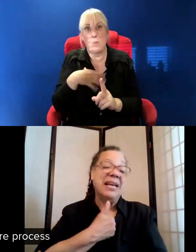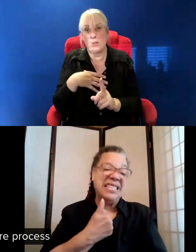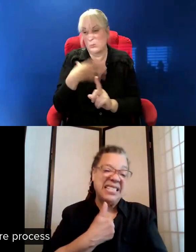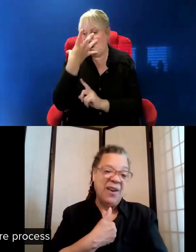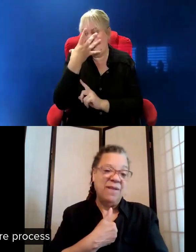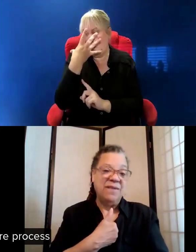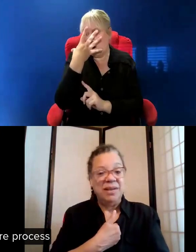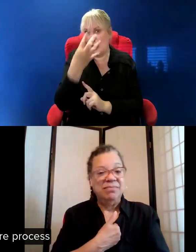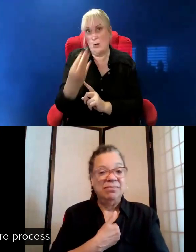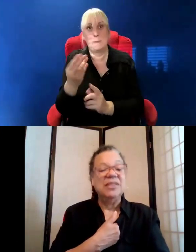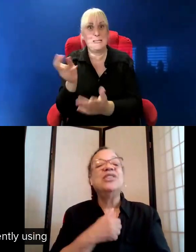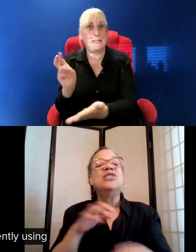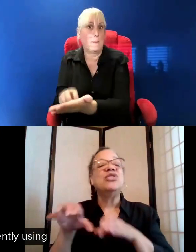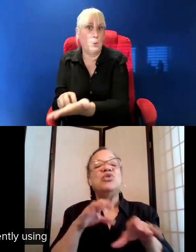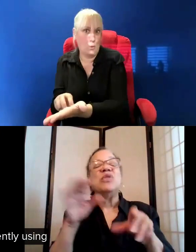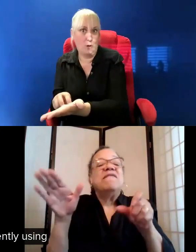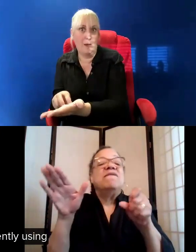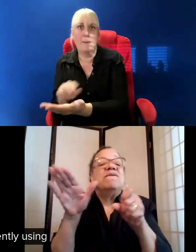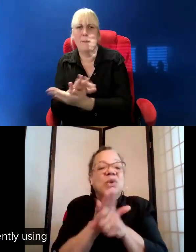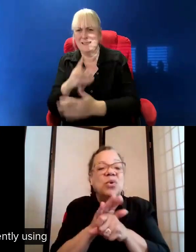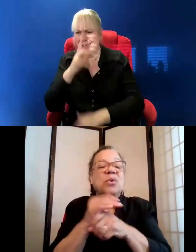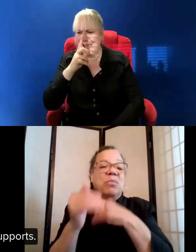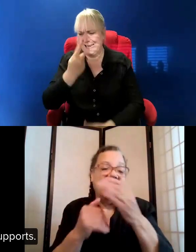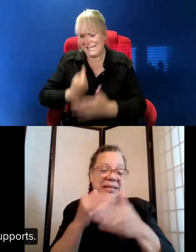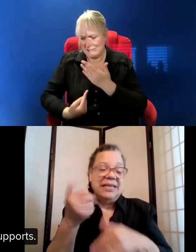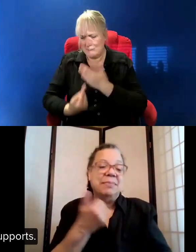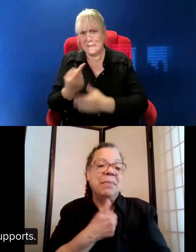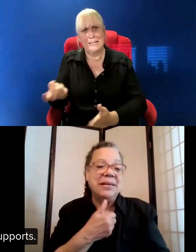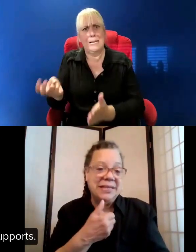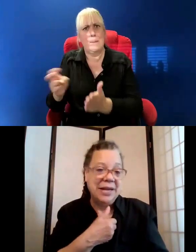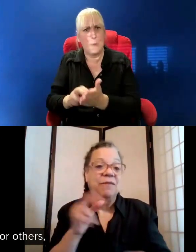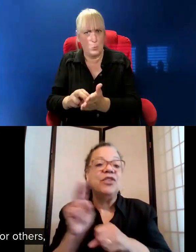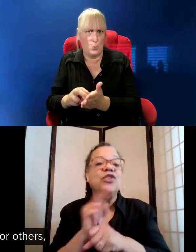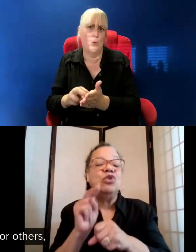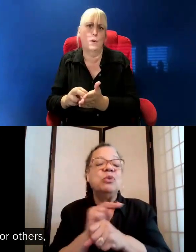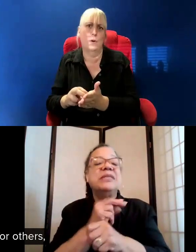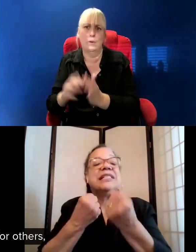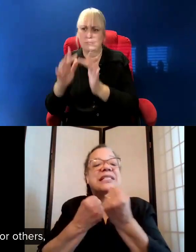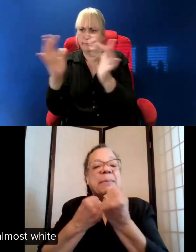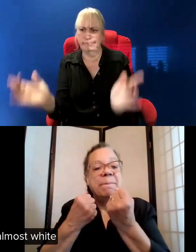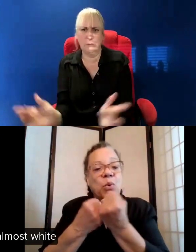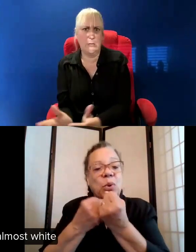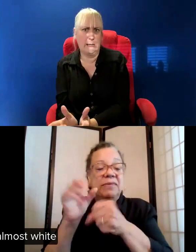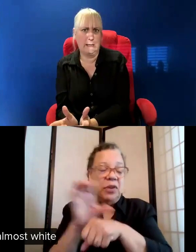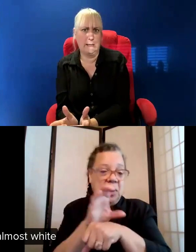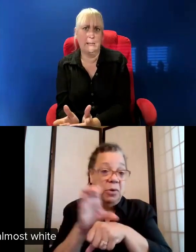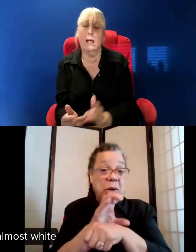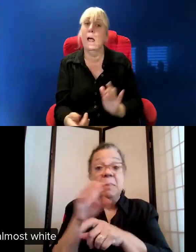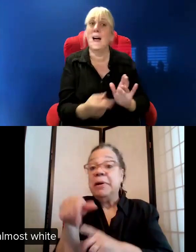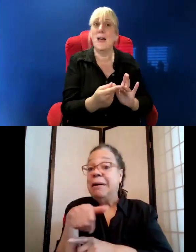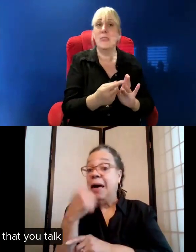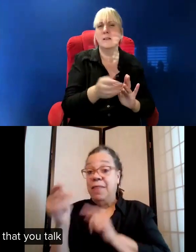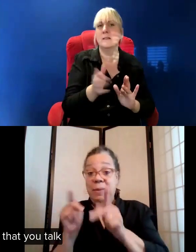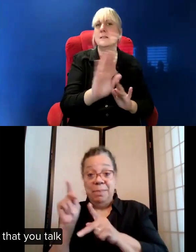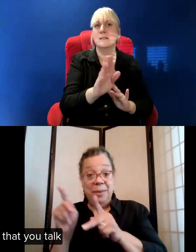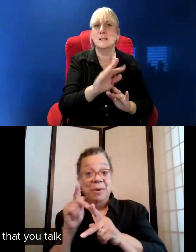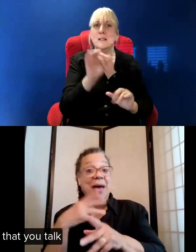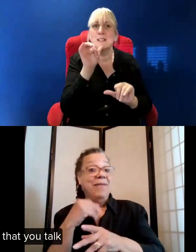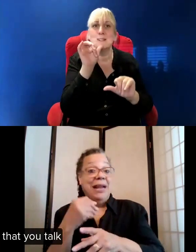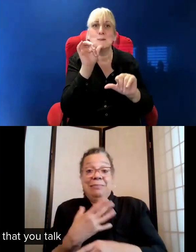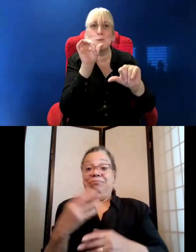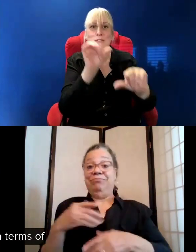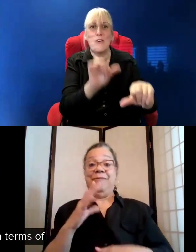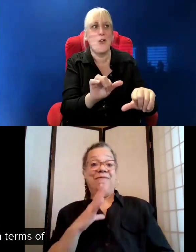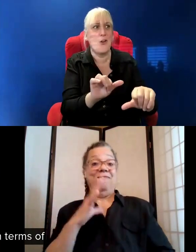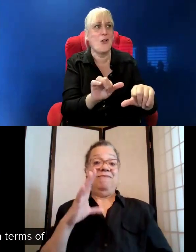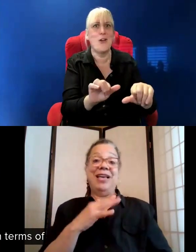to do the entire process independently using digital supports. Whereas for others, having that almost white glove service that